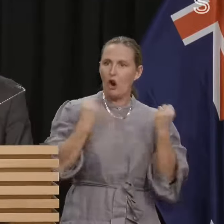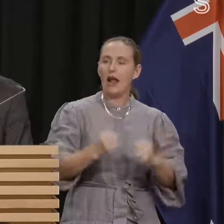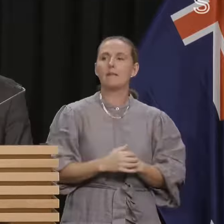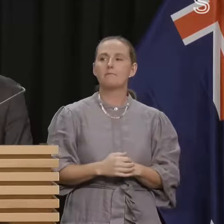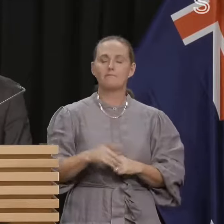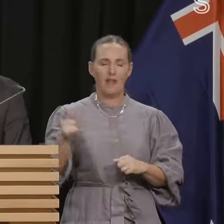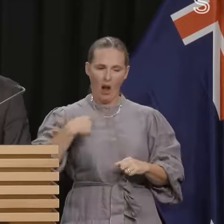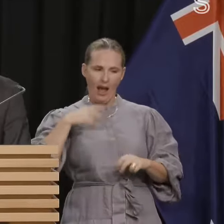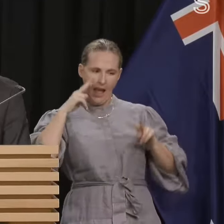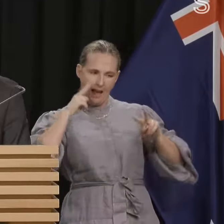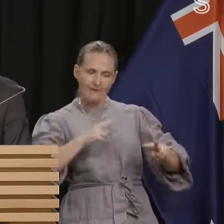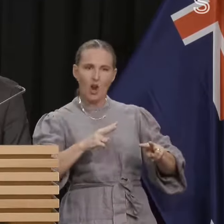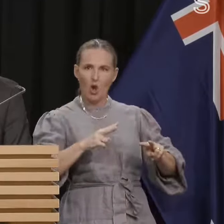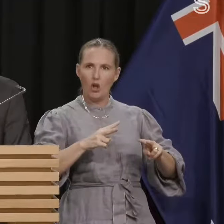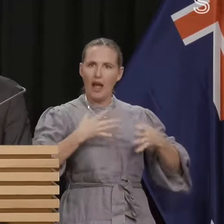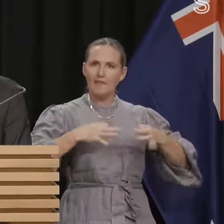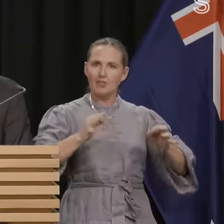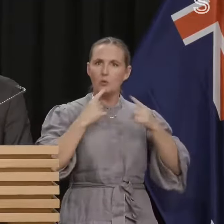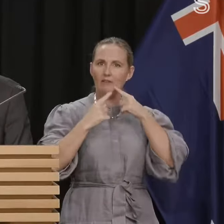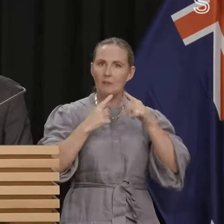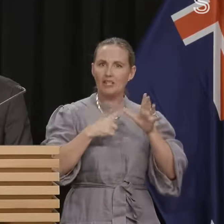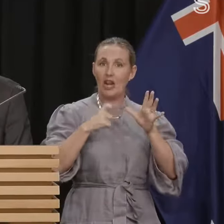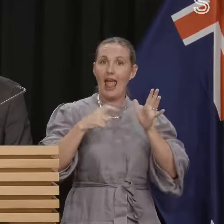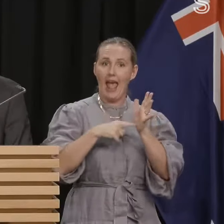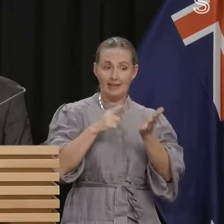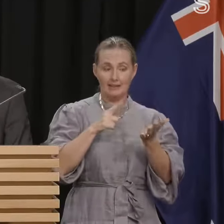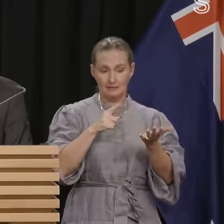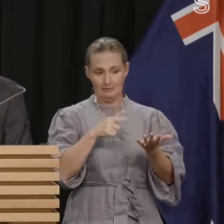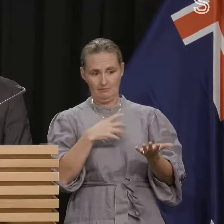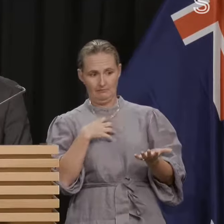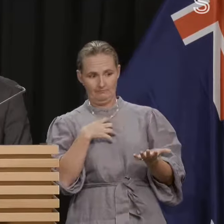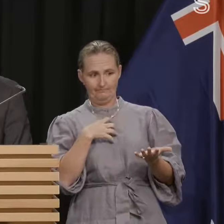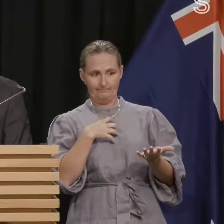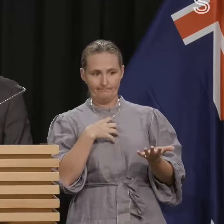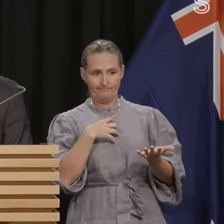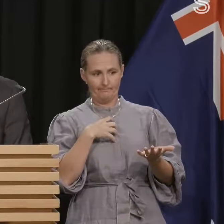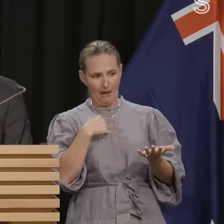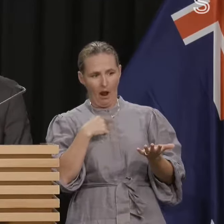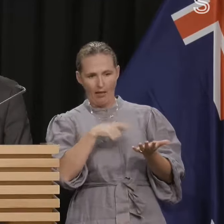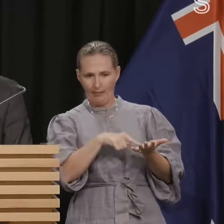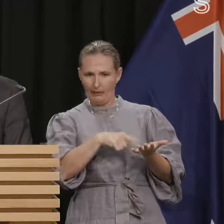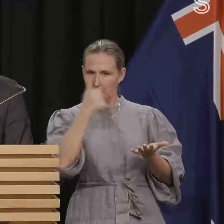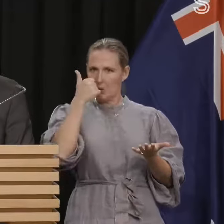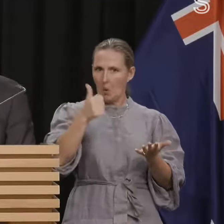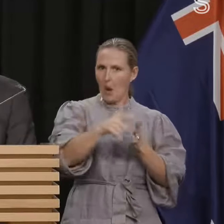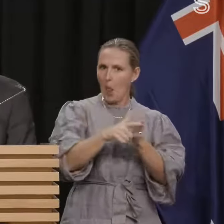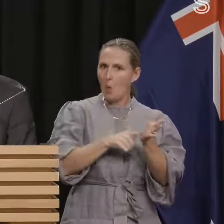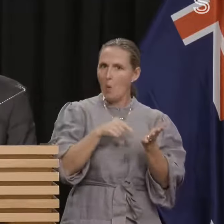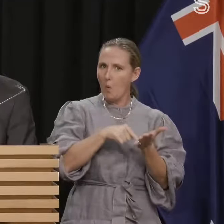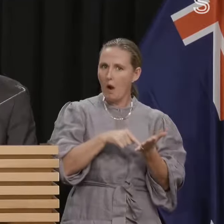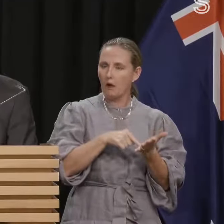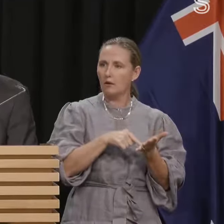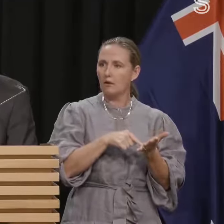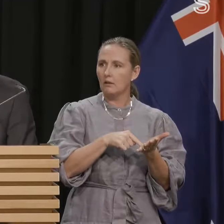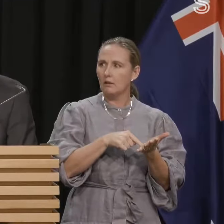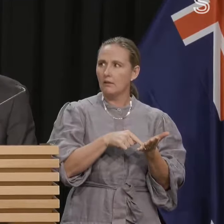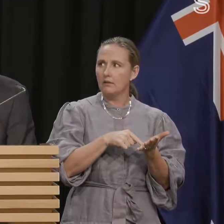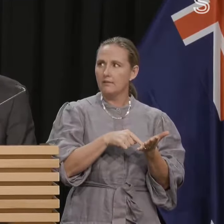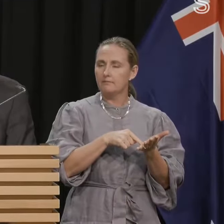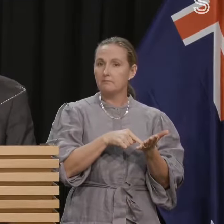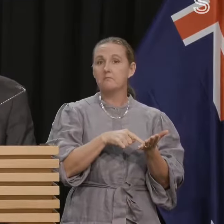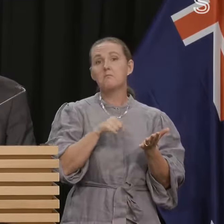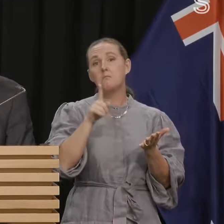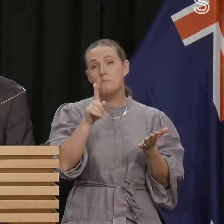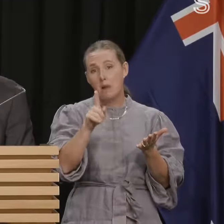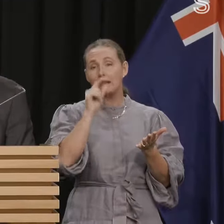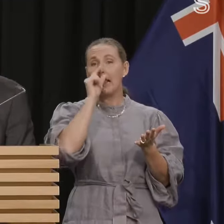over the years, and the OIA itself, in my view, is still quite a fundamentally sound piece of legislation. That's not to say that there are opportunities